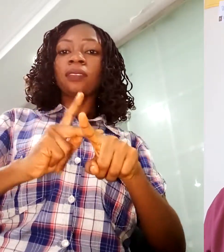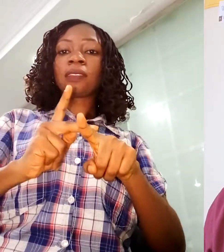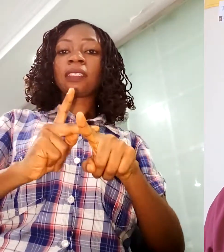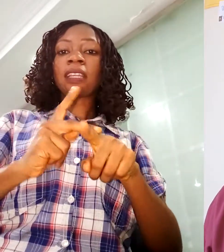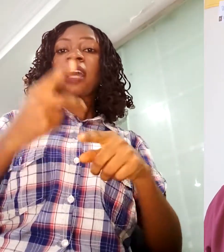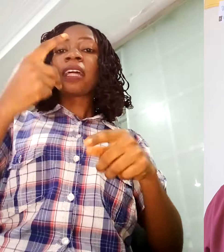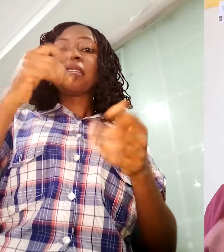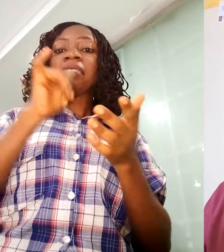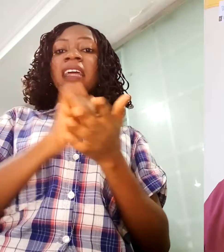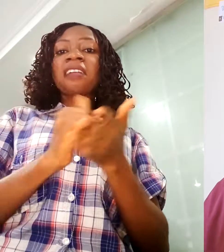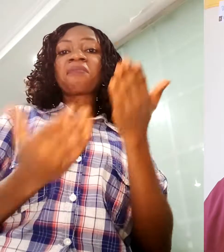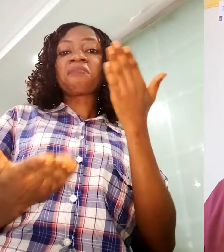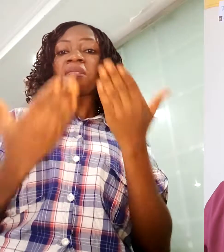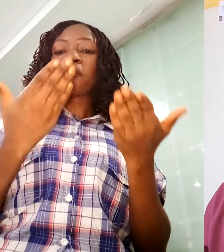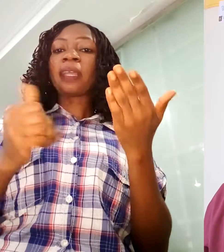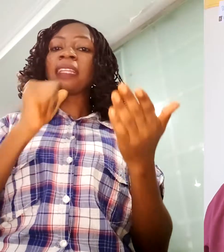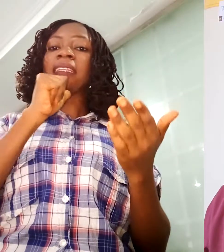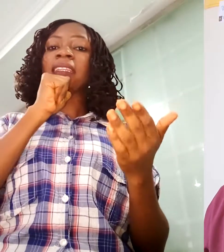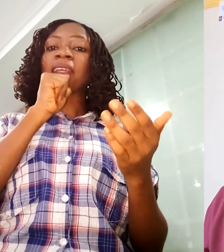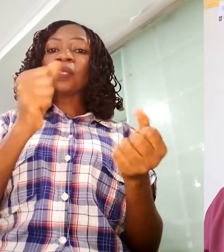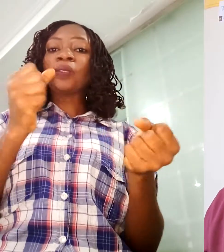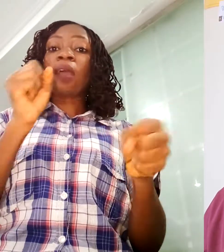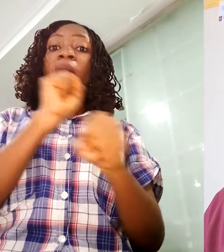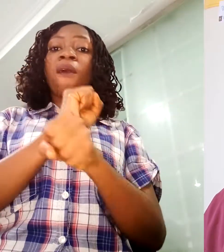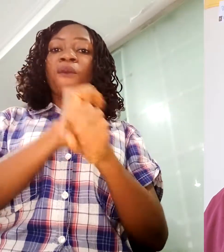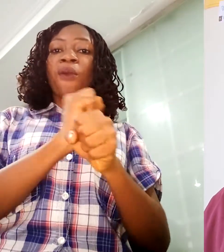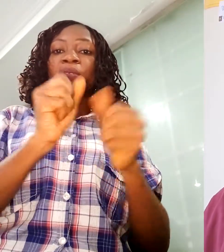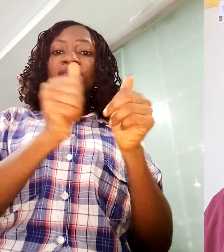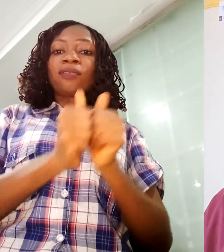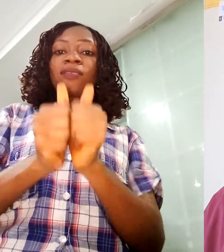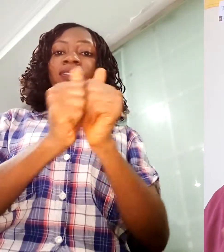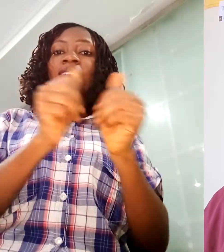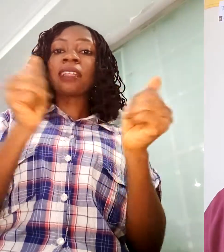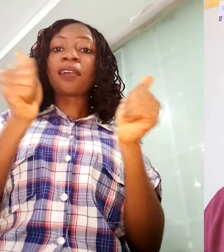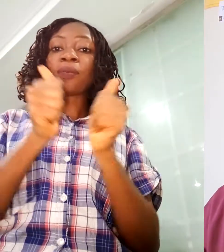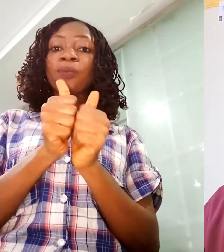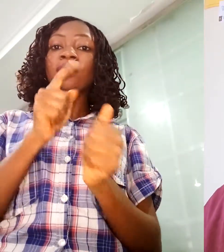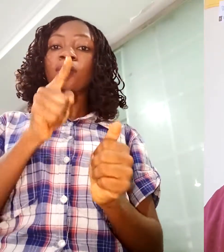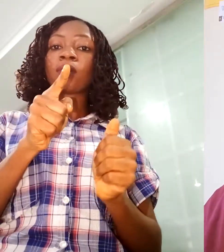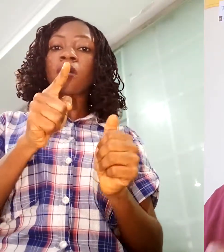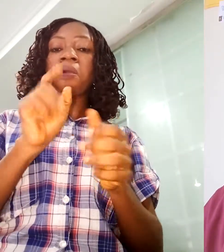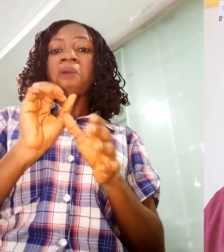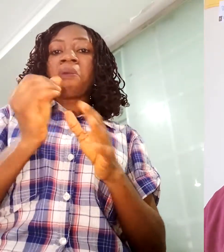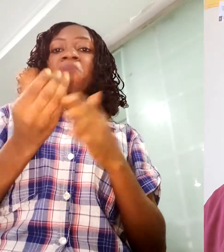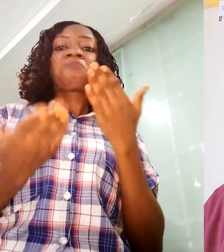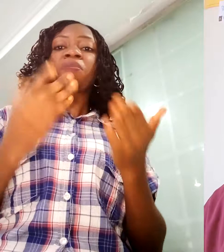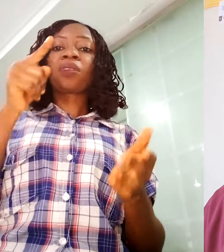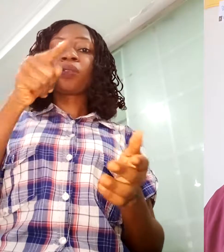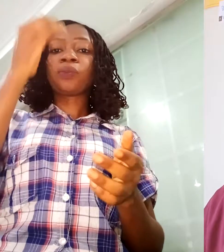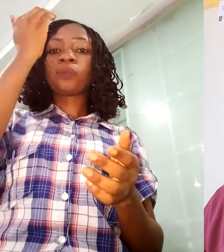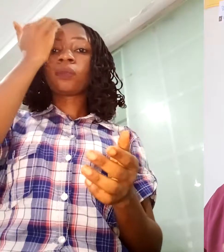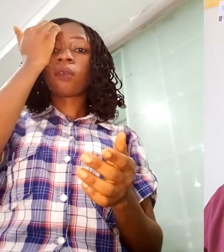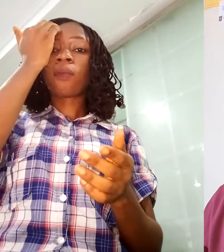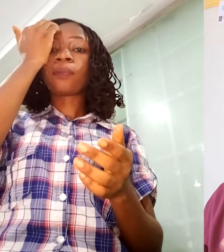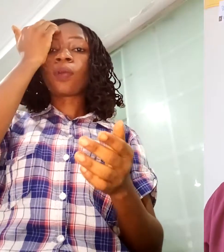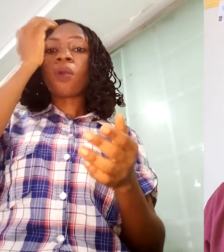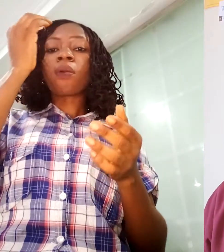practitioners that may not necessarily be working with you, but that you are aware